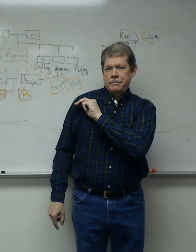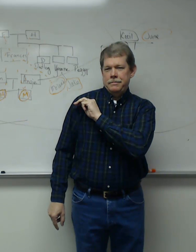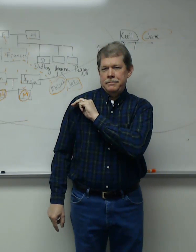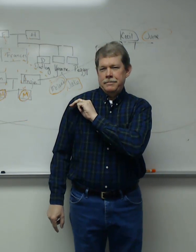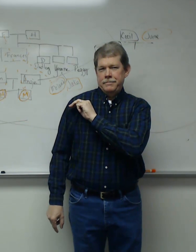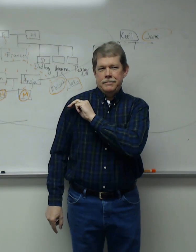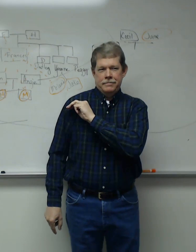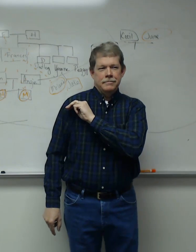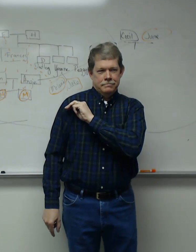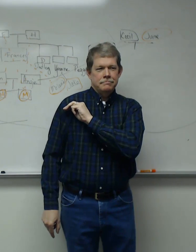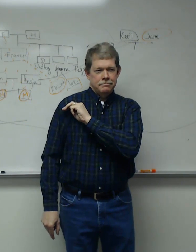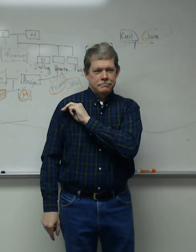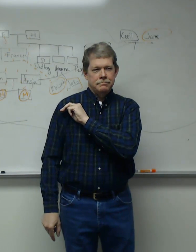With an M.